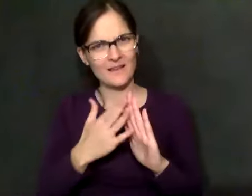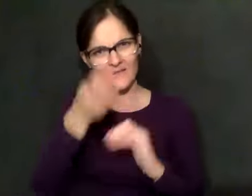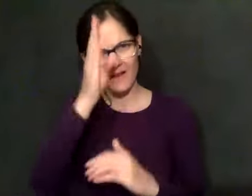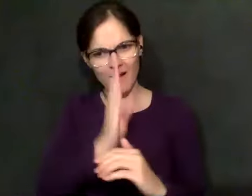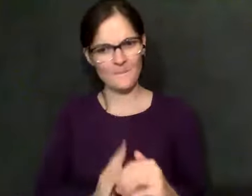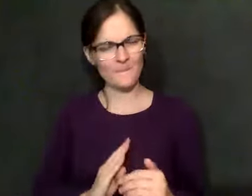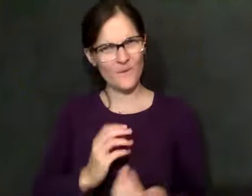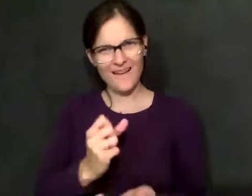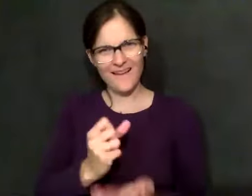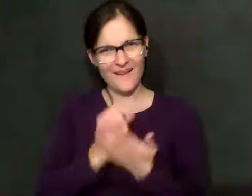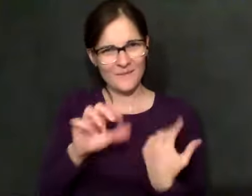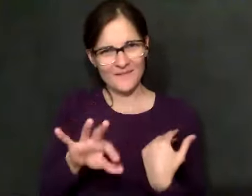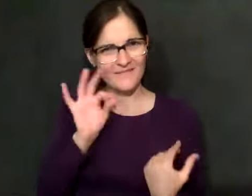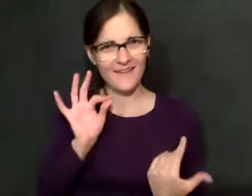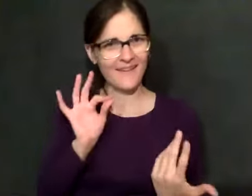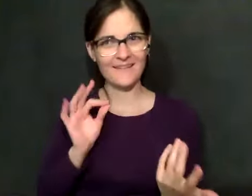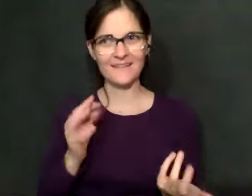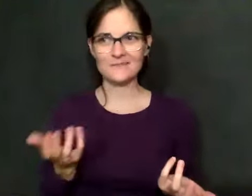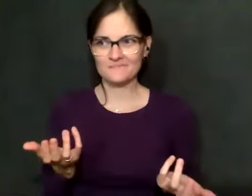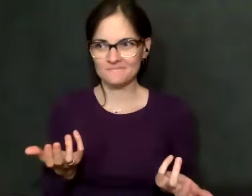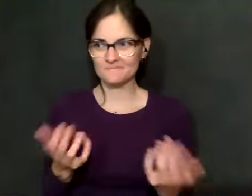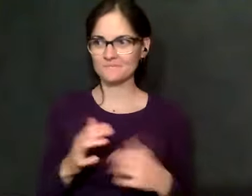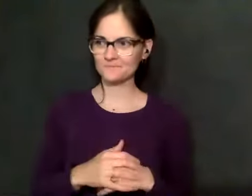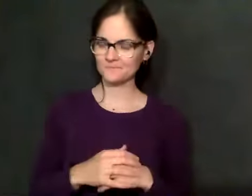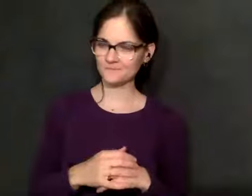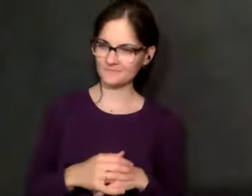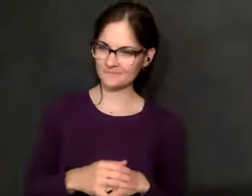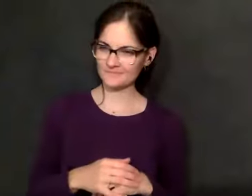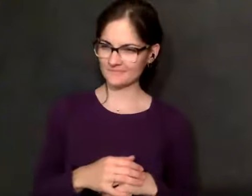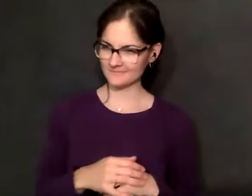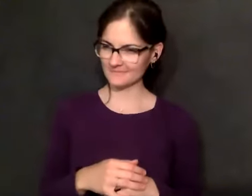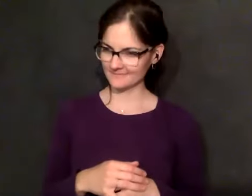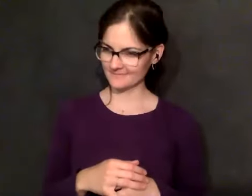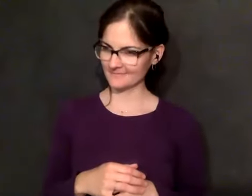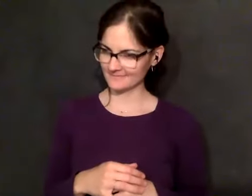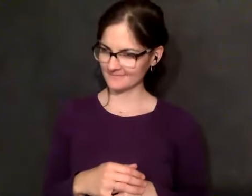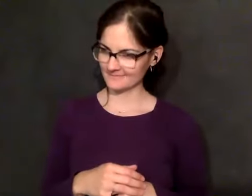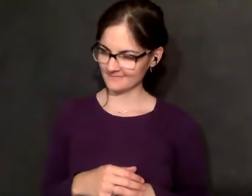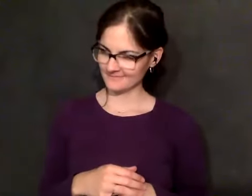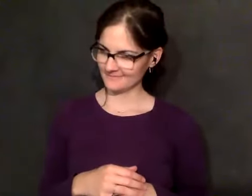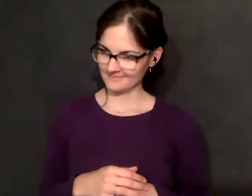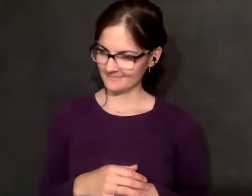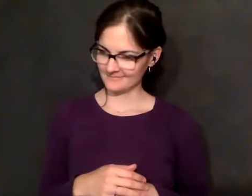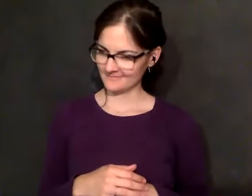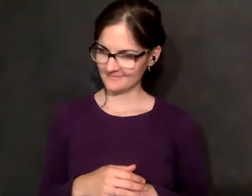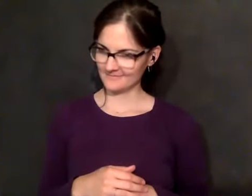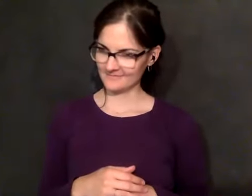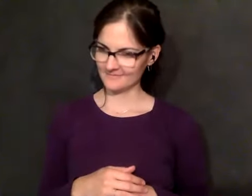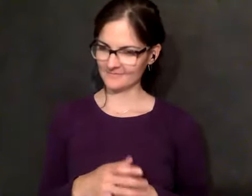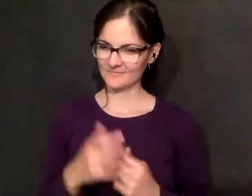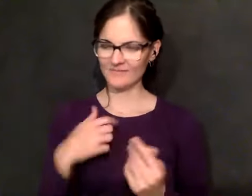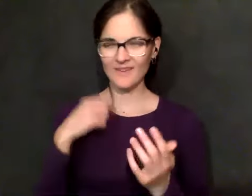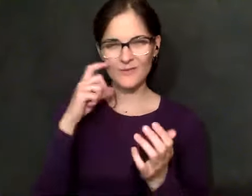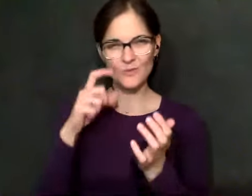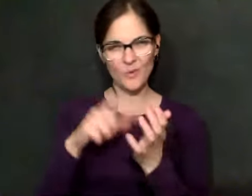little blonde girls coming in, as they do, they watch your father having the shower. Wherever you are in the house, your kids find you. And so